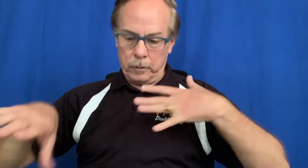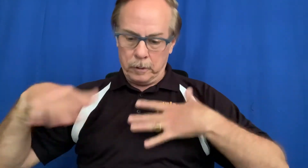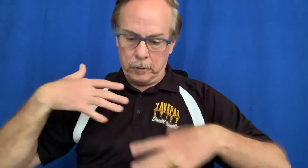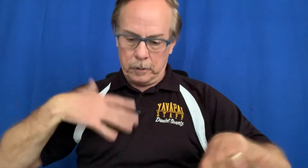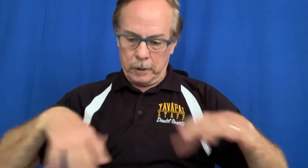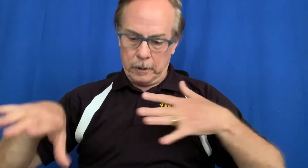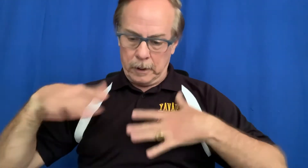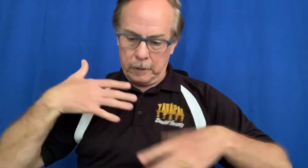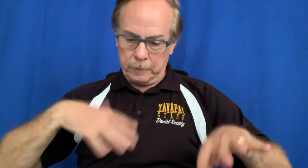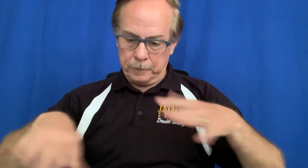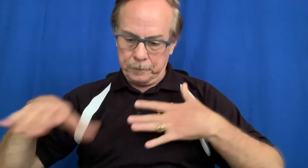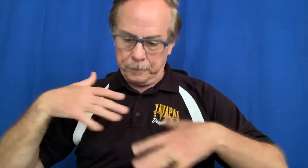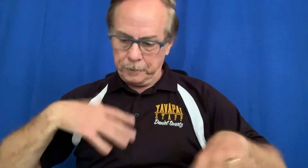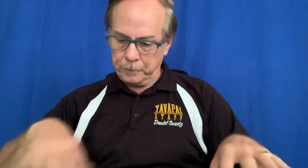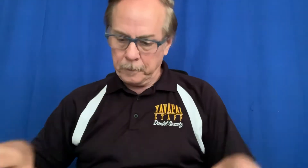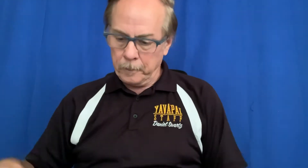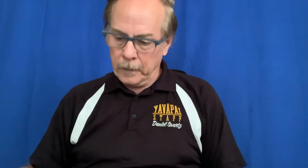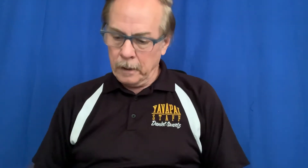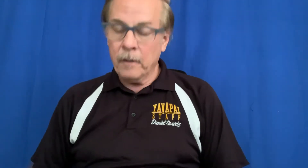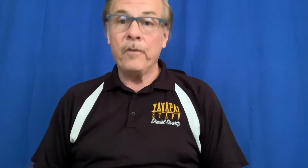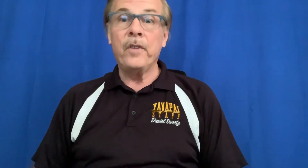clothes like that. Fish,